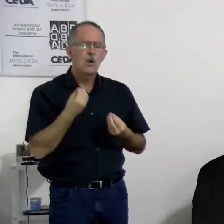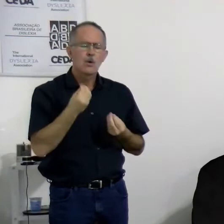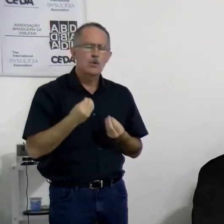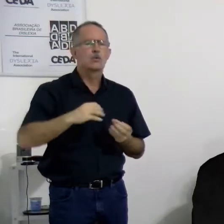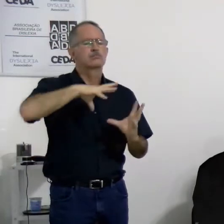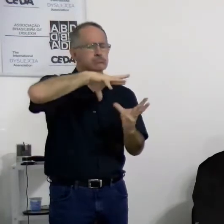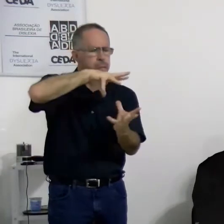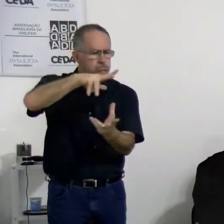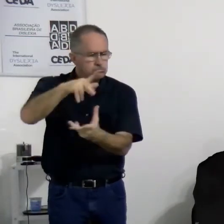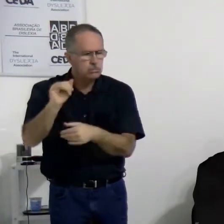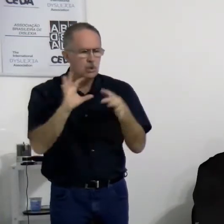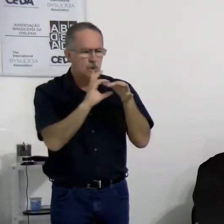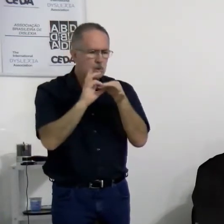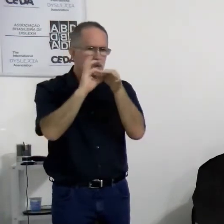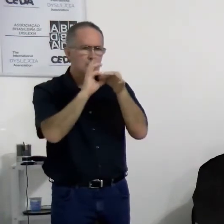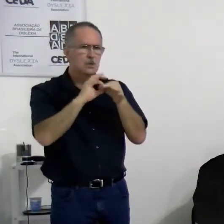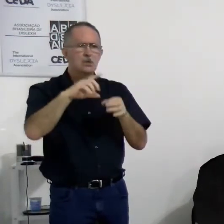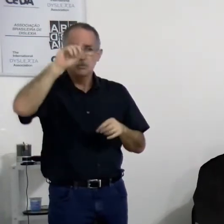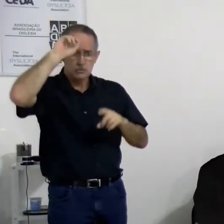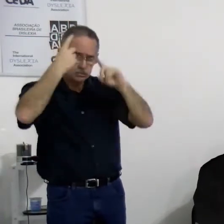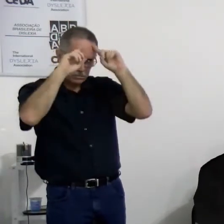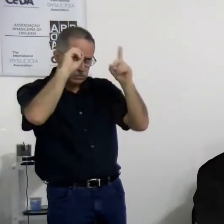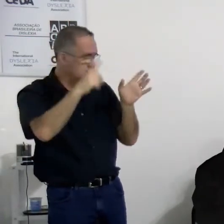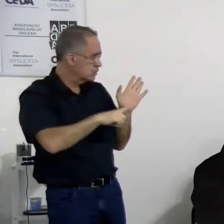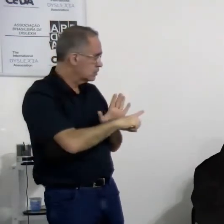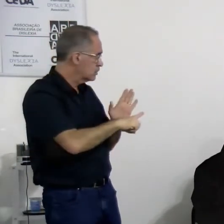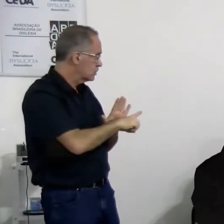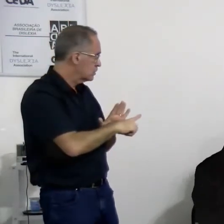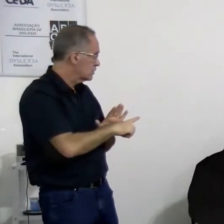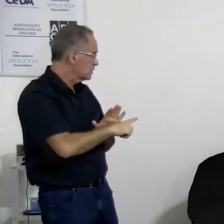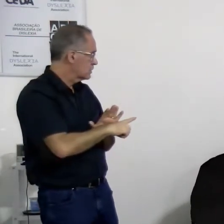Global Partners? Ele já falou. Alguém tem alguma dúvida? Excuse me.